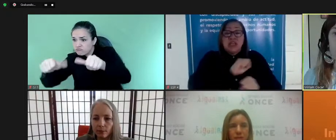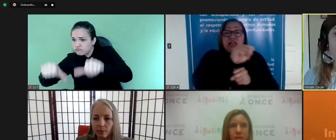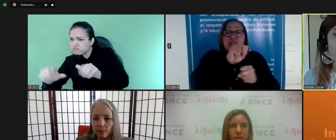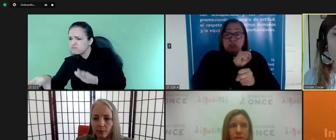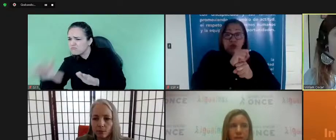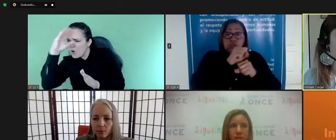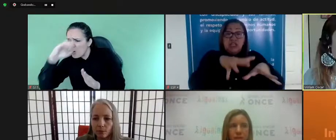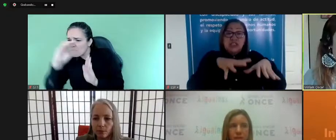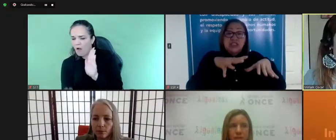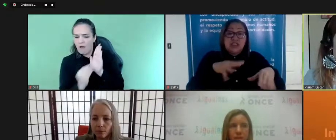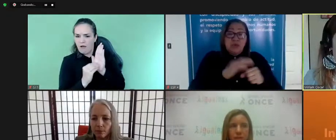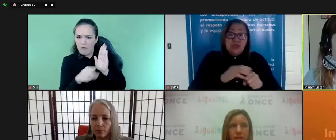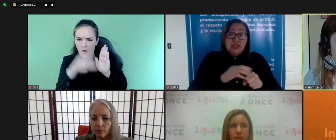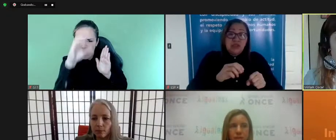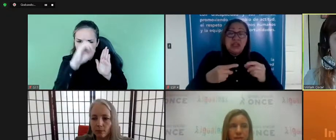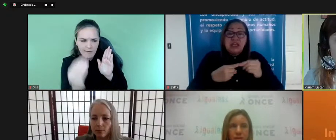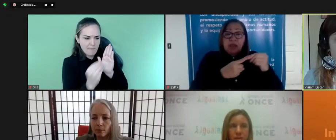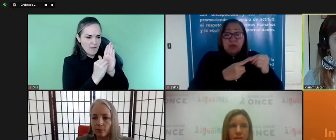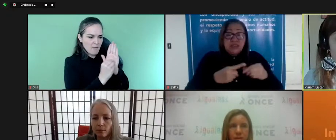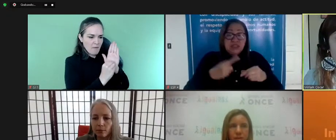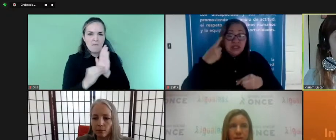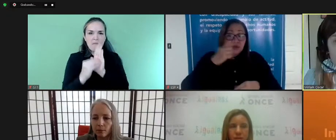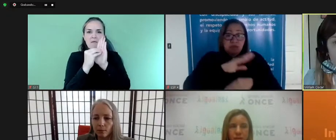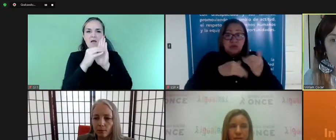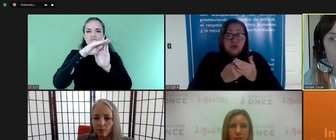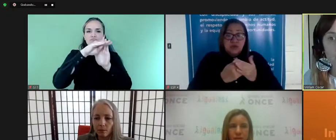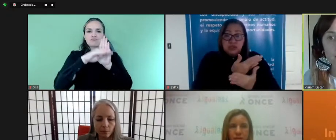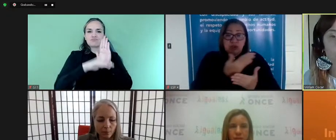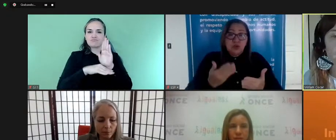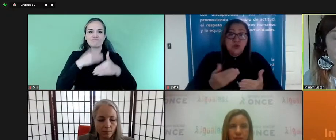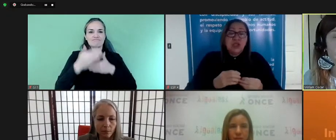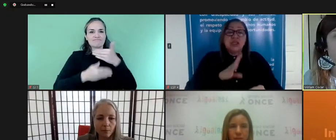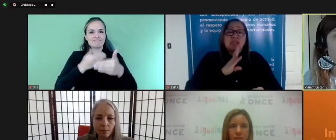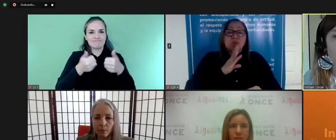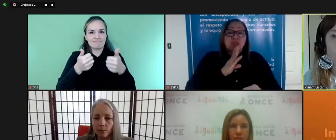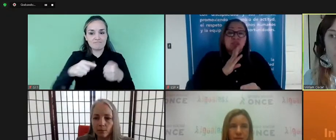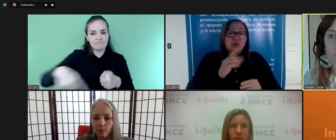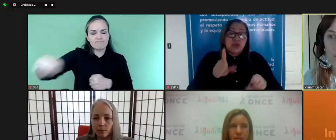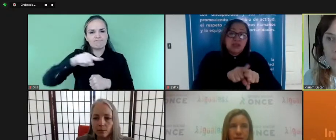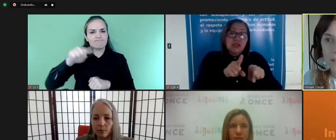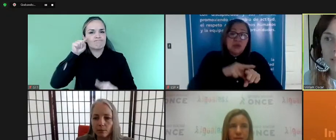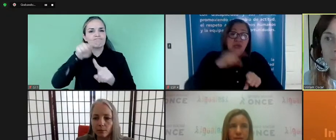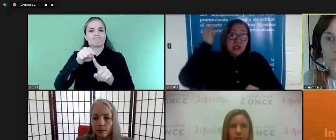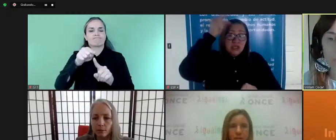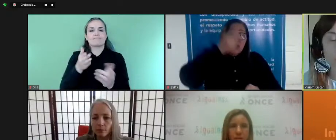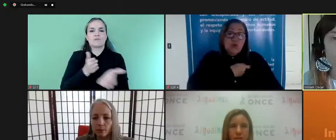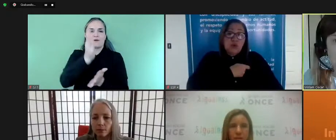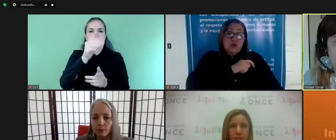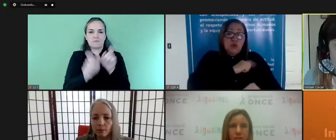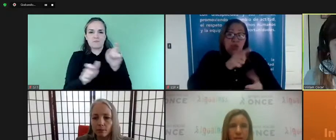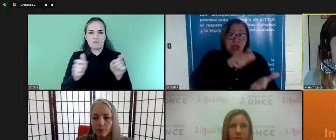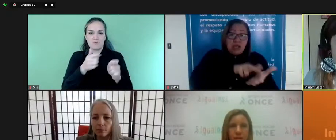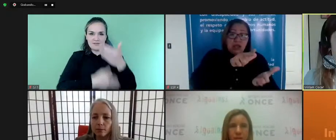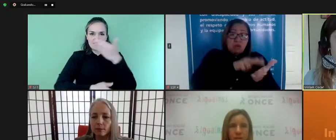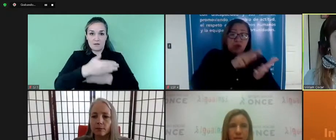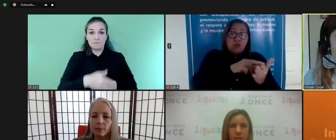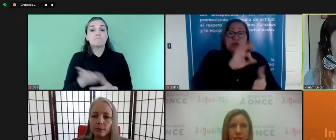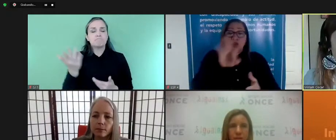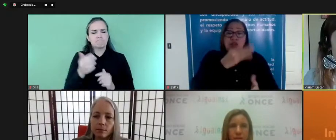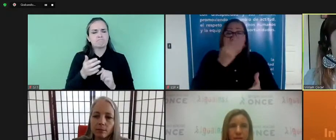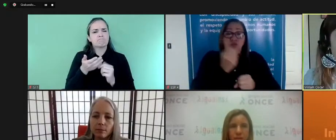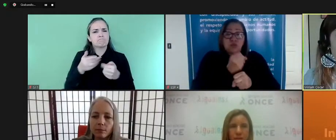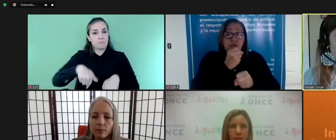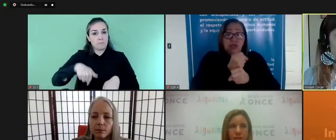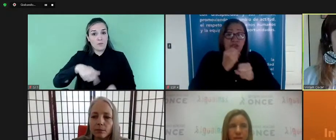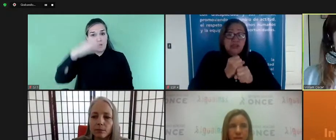organizations of persons with disabilities and csos that have highlighted this aspect the government of spain